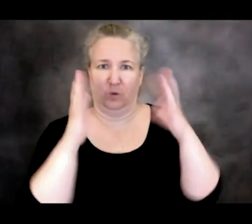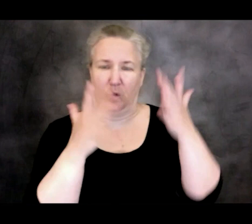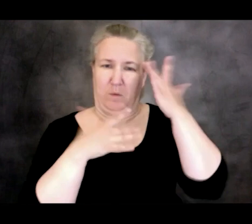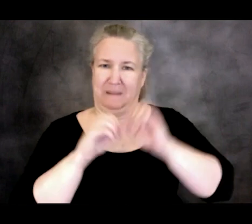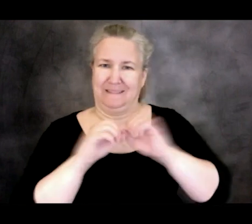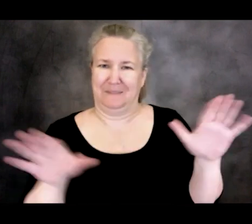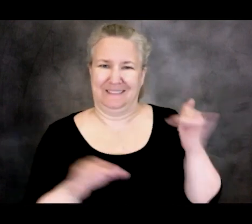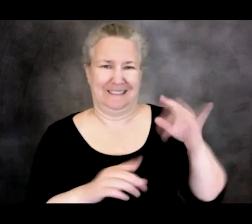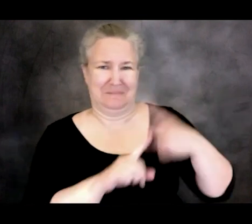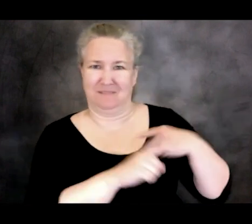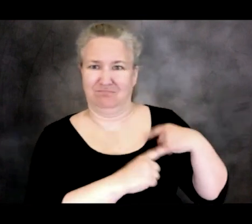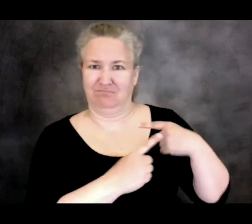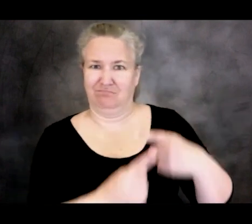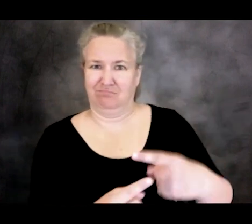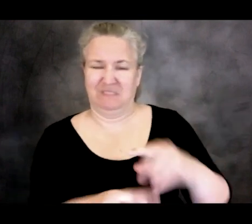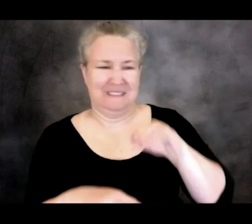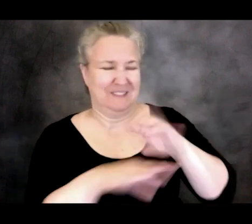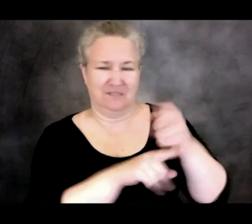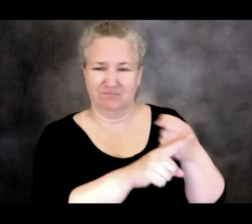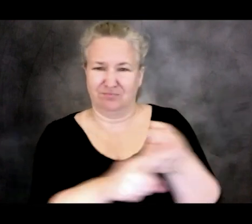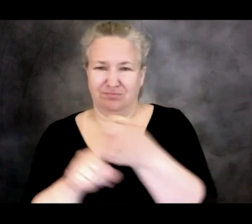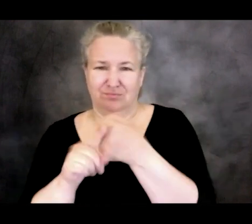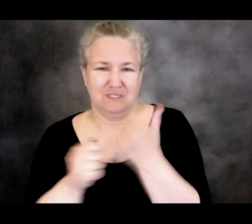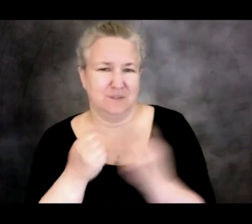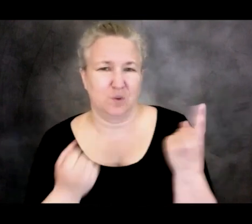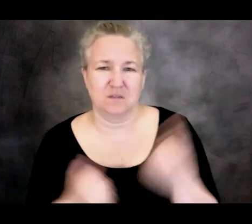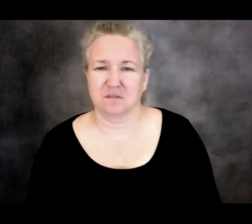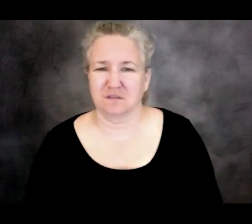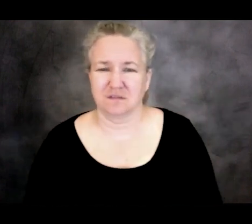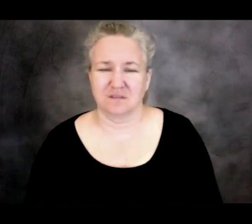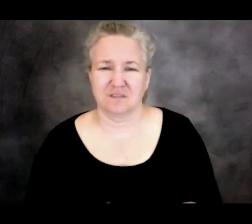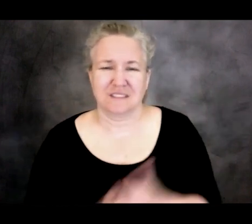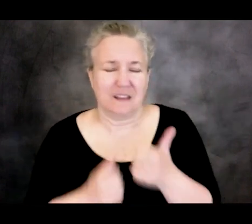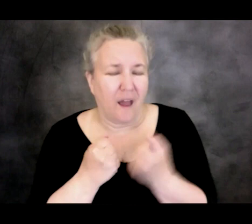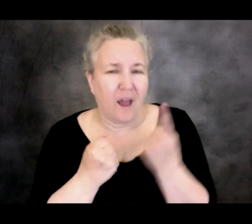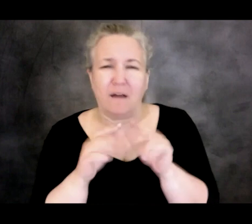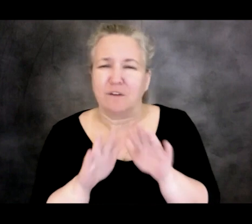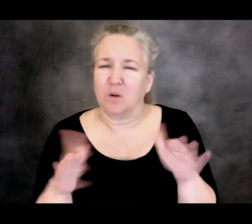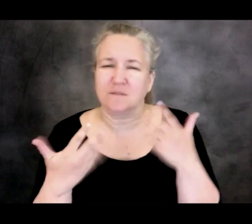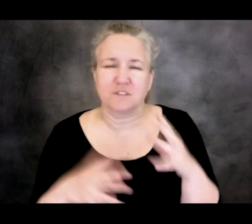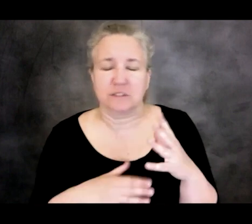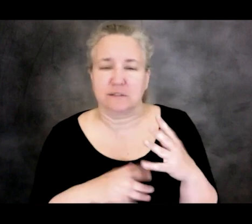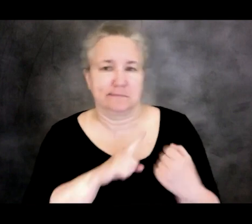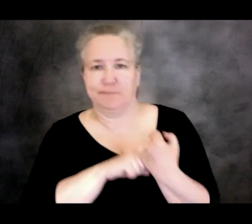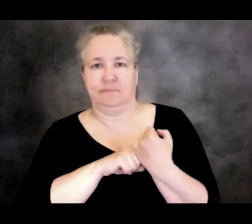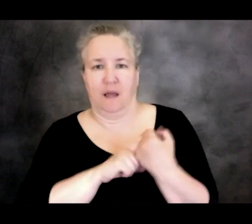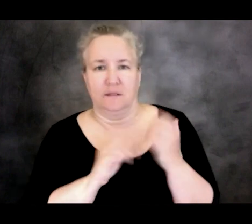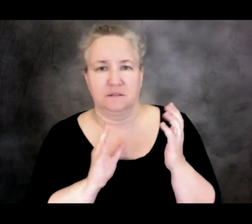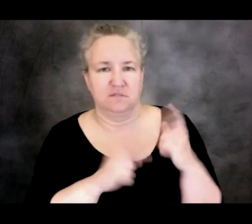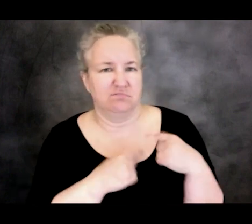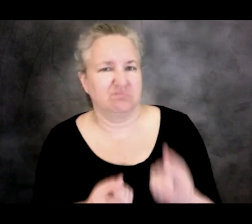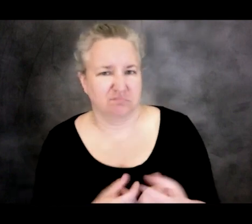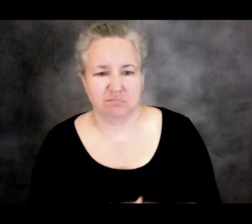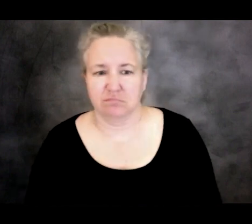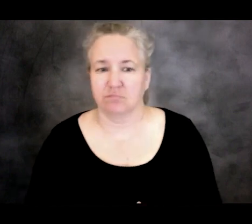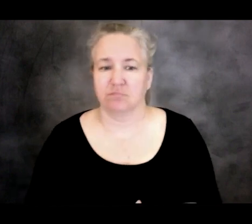us all. There's no one here, there's no one that I know that has been untouched by this. And so to